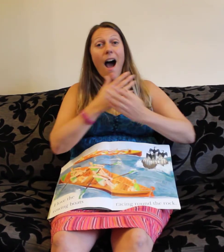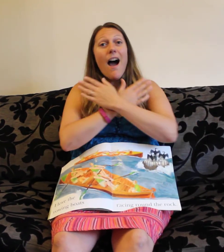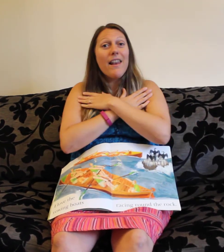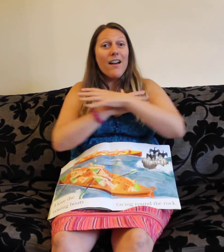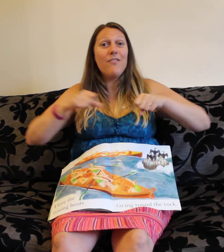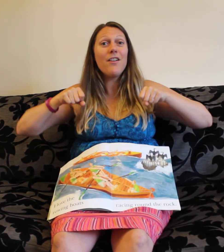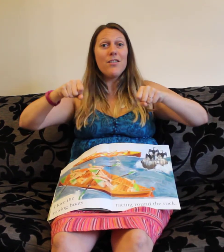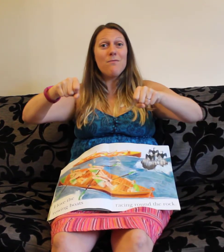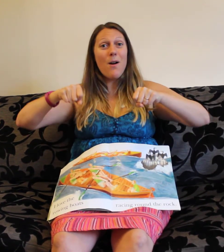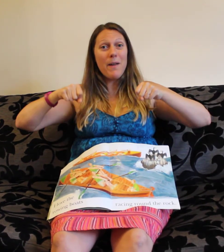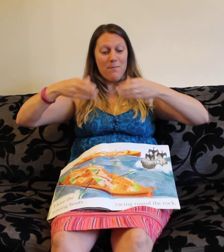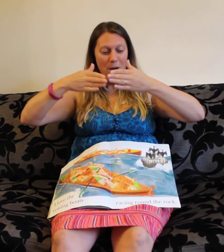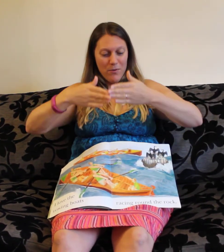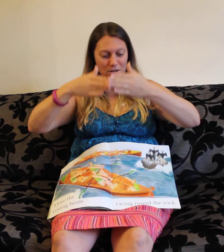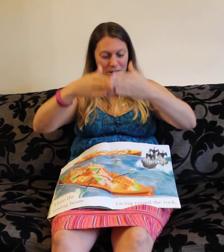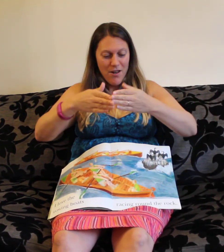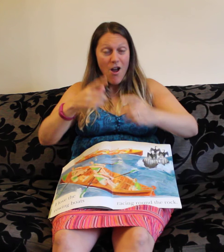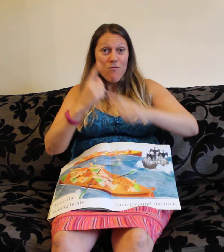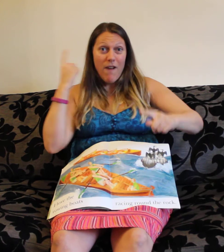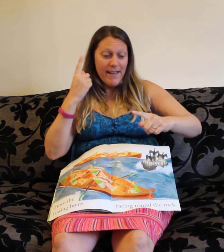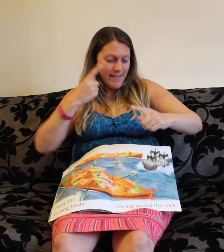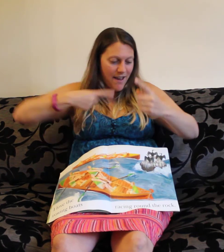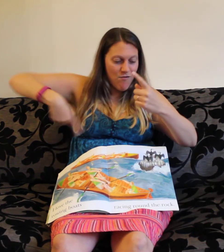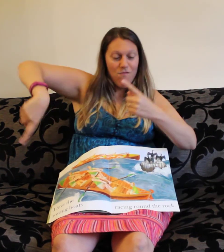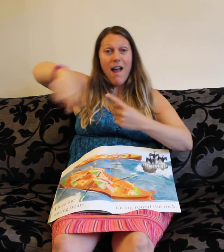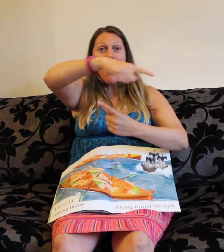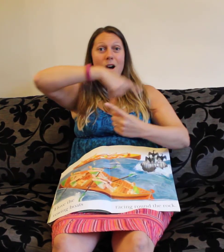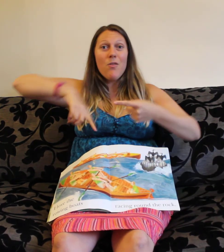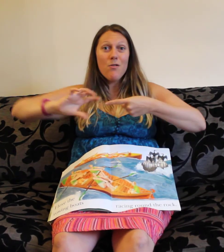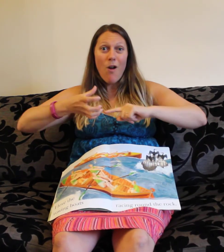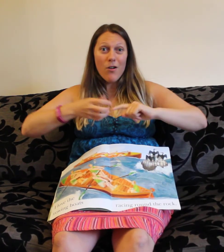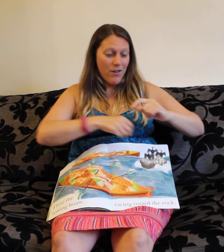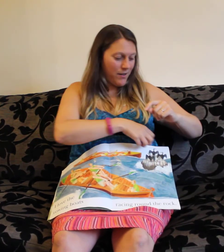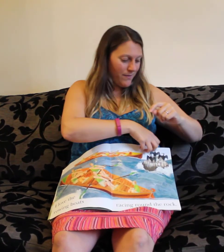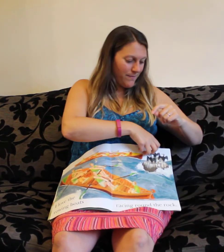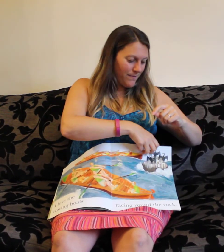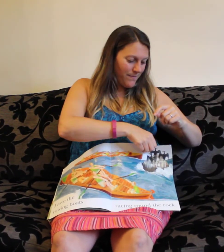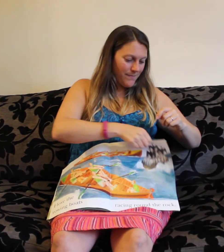I love the rowing boat racing round the rock.